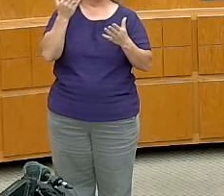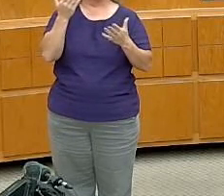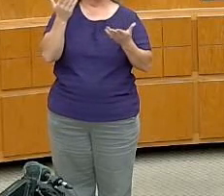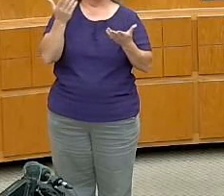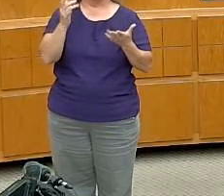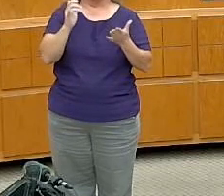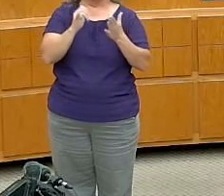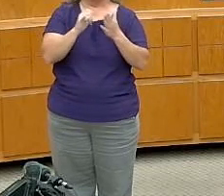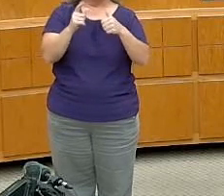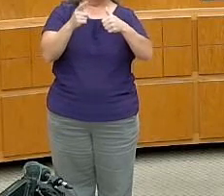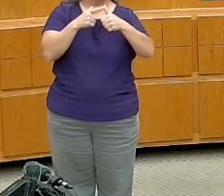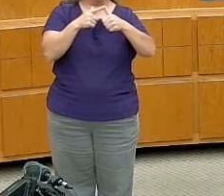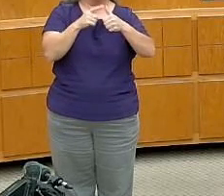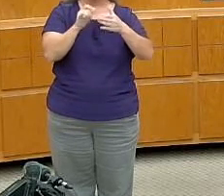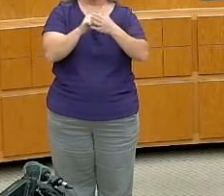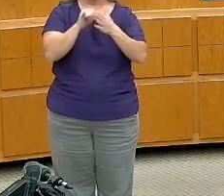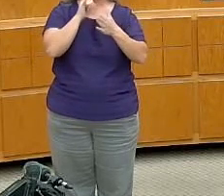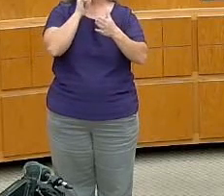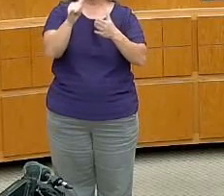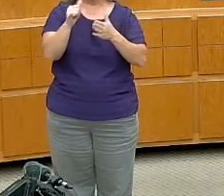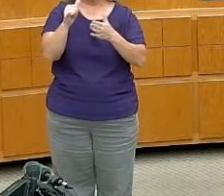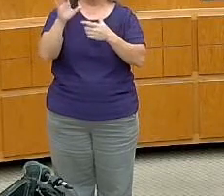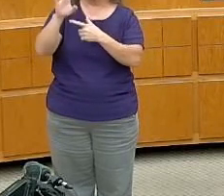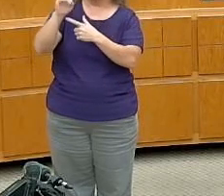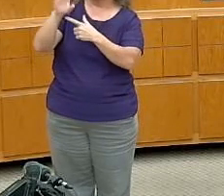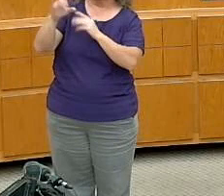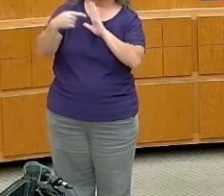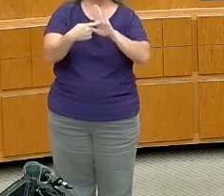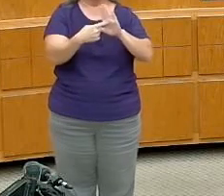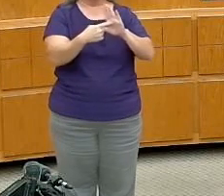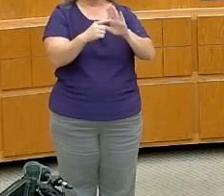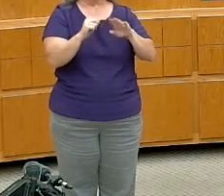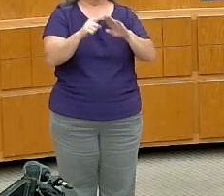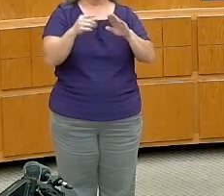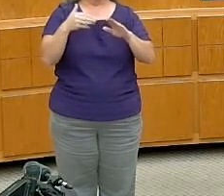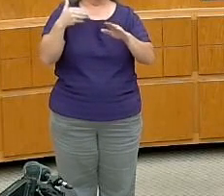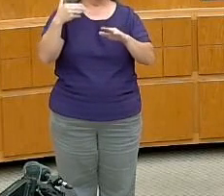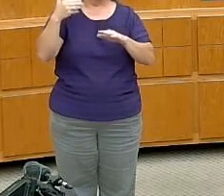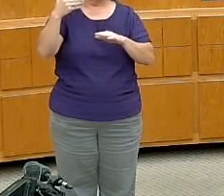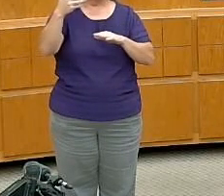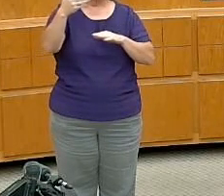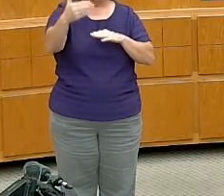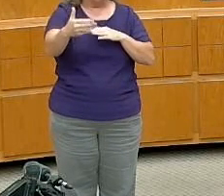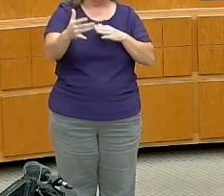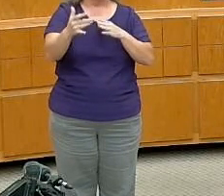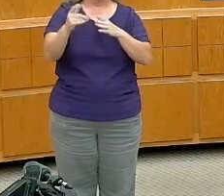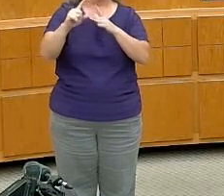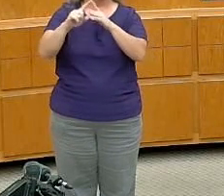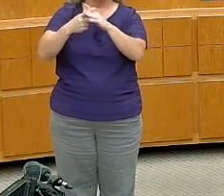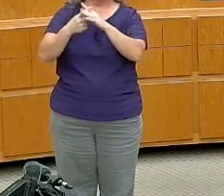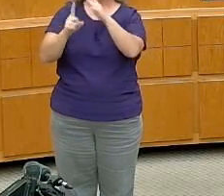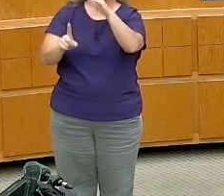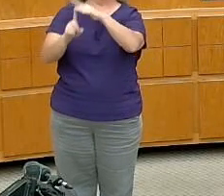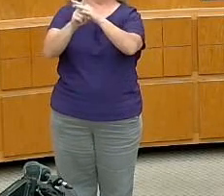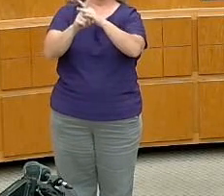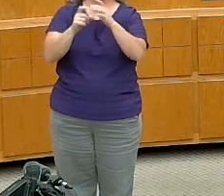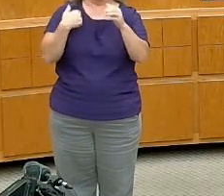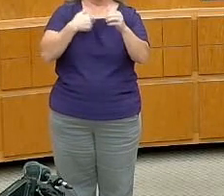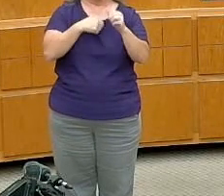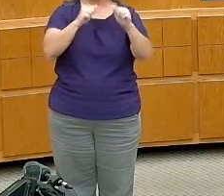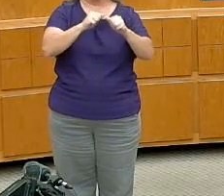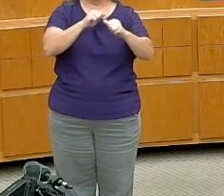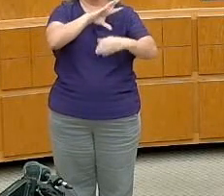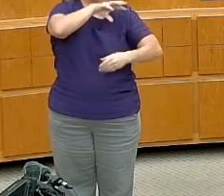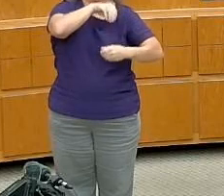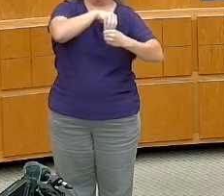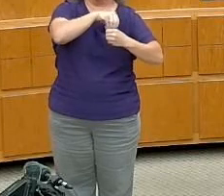testing. But over time, it started to reveal itself as a symptom, and we were able to insert that in